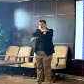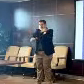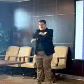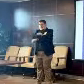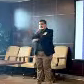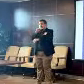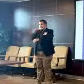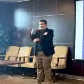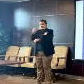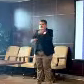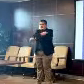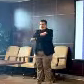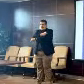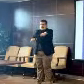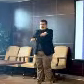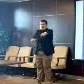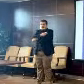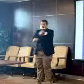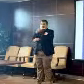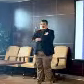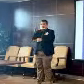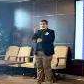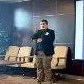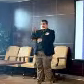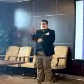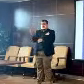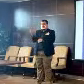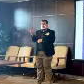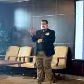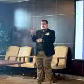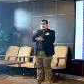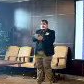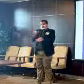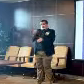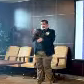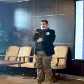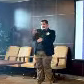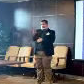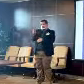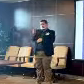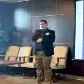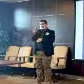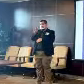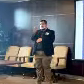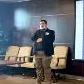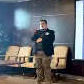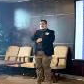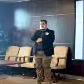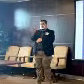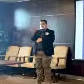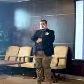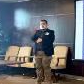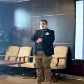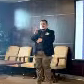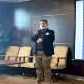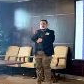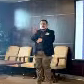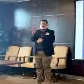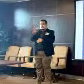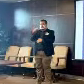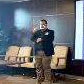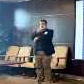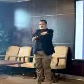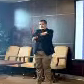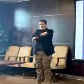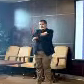are unvaccinated. Of the 77 in intensive care, 74 or 96% are